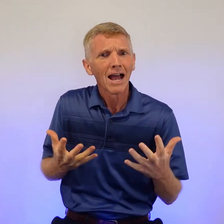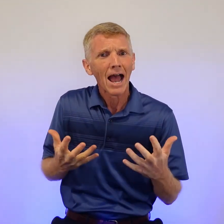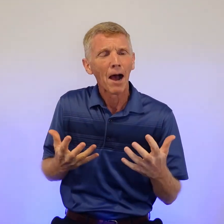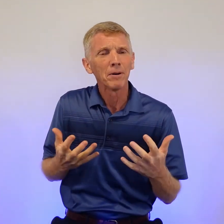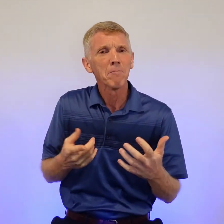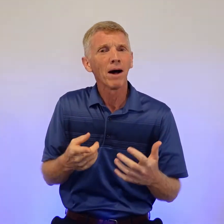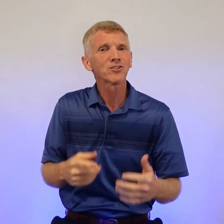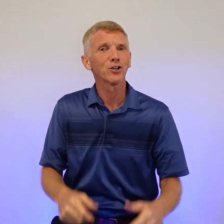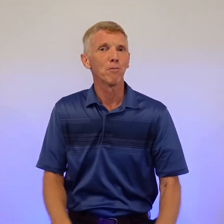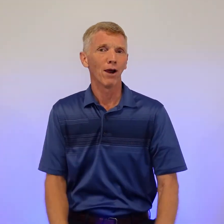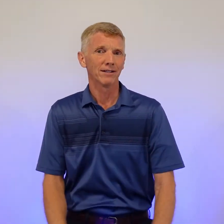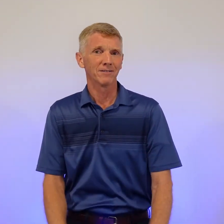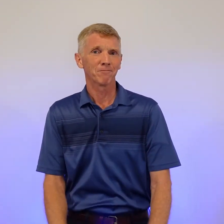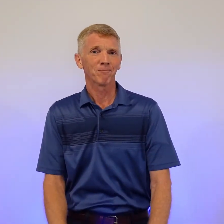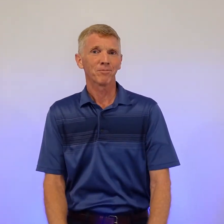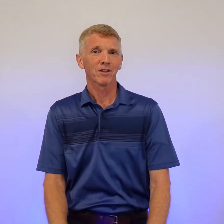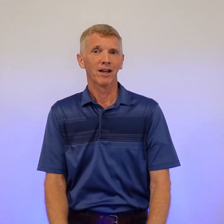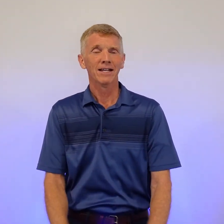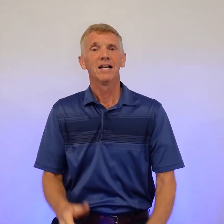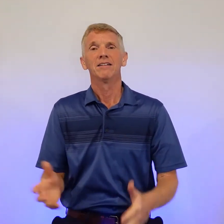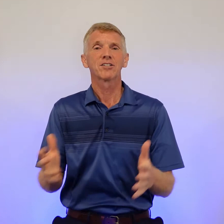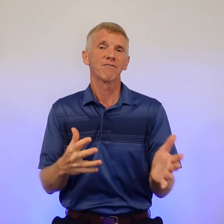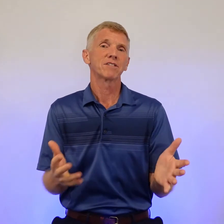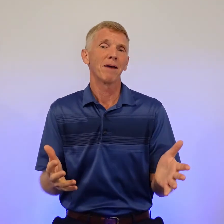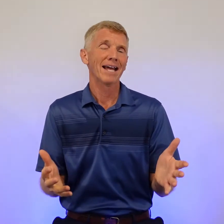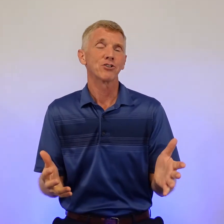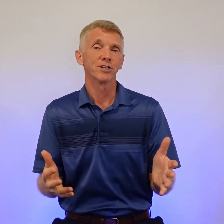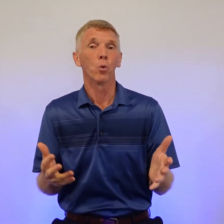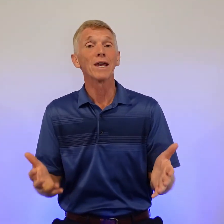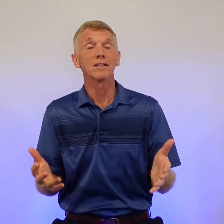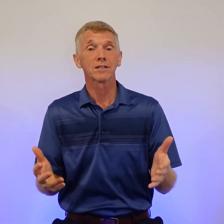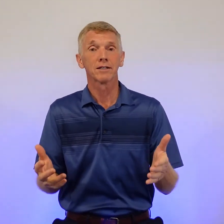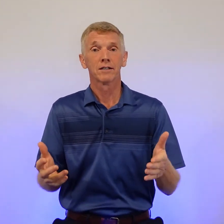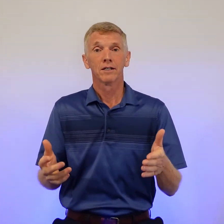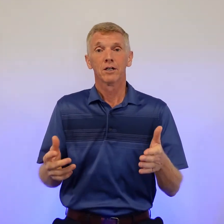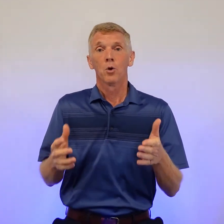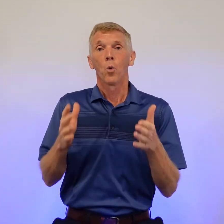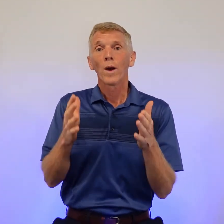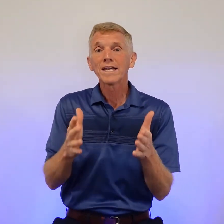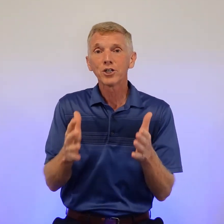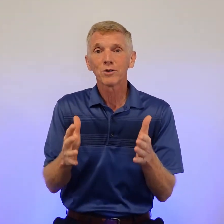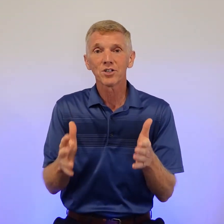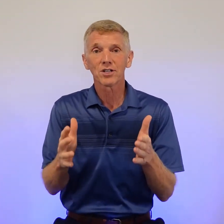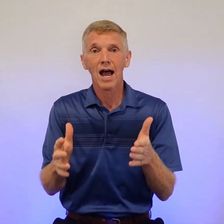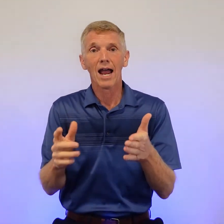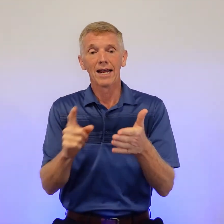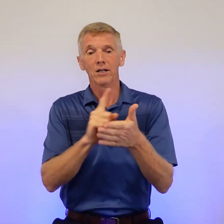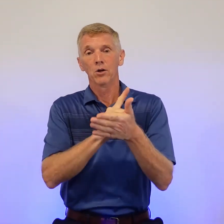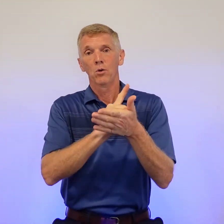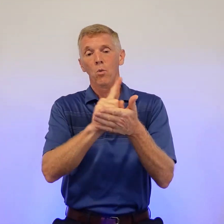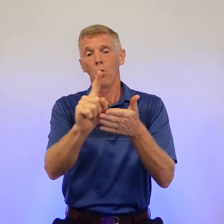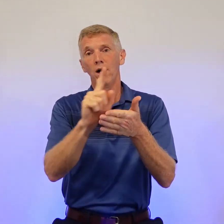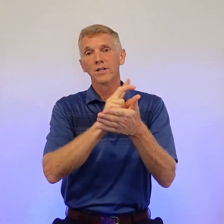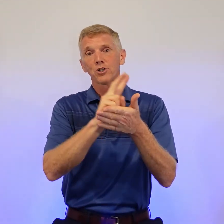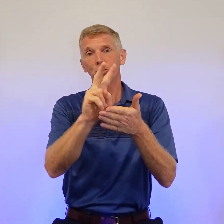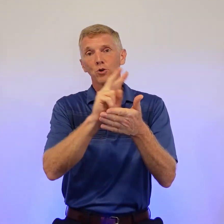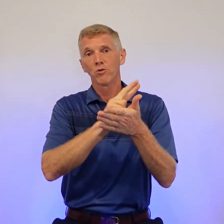How many months are you pregnant? Okay, let's give you some answers here. Weeks. Weeks you can sign 1, 2,